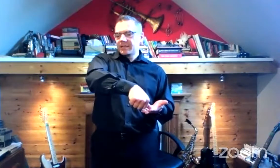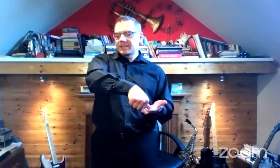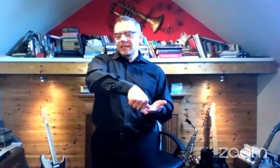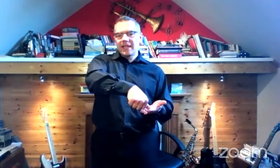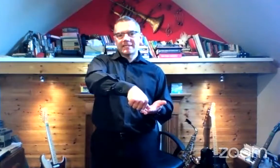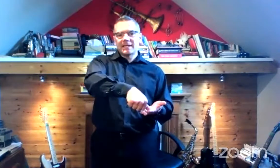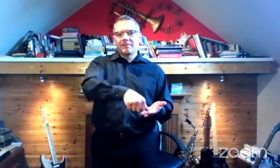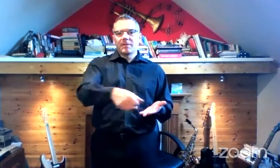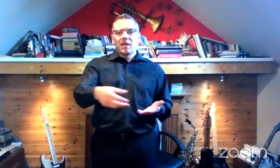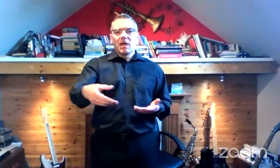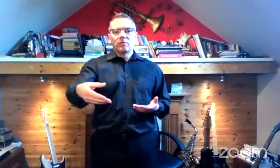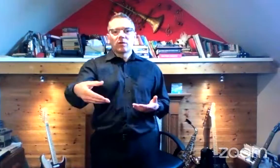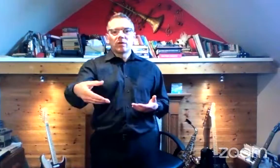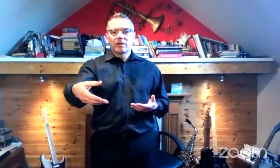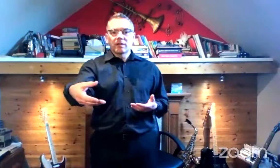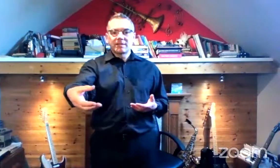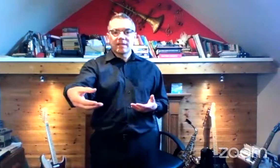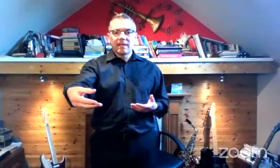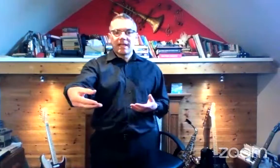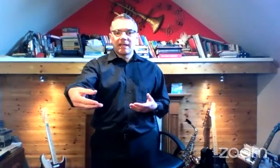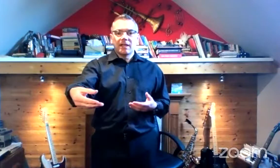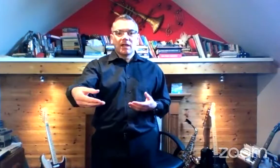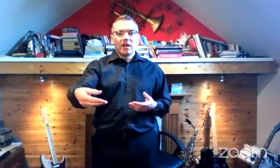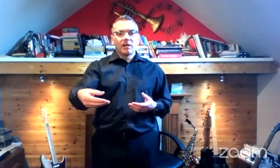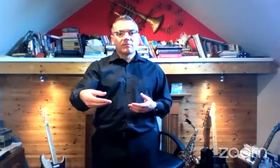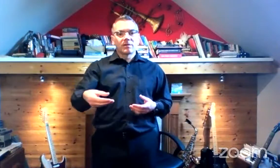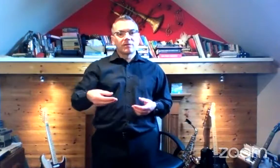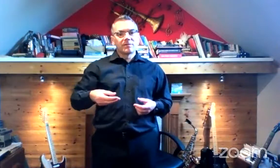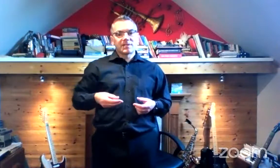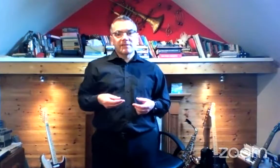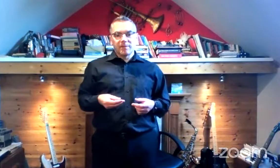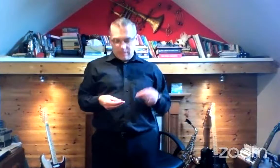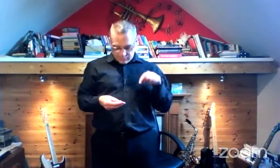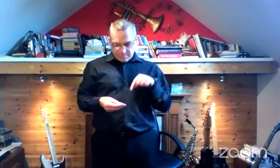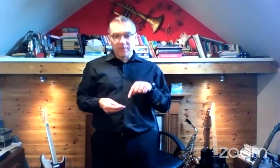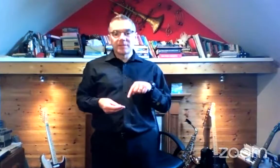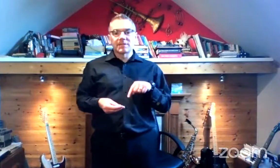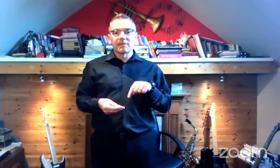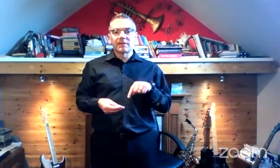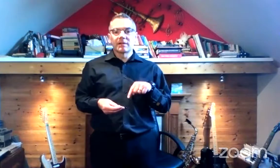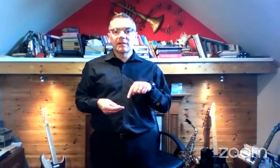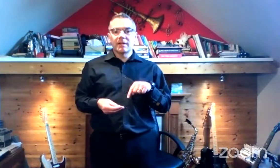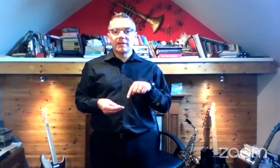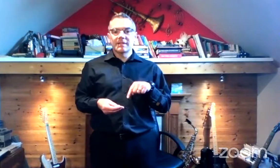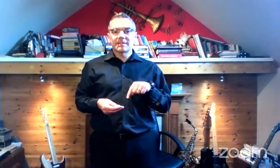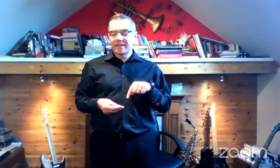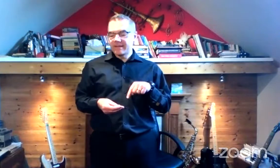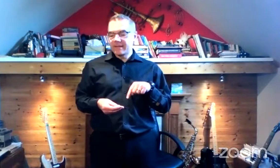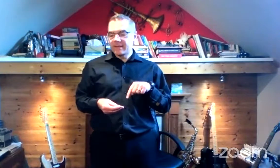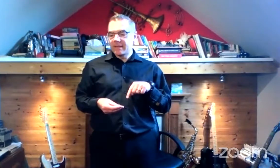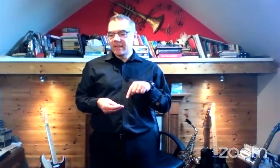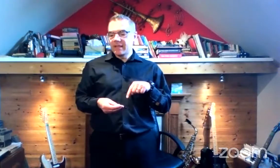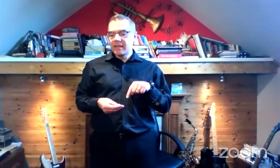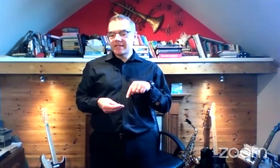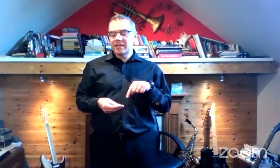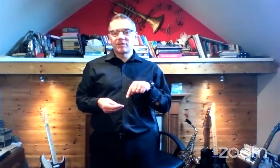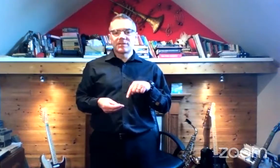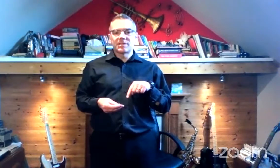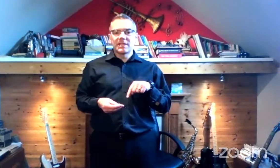There's letter, and we're going to take the letter, and we're going to receive it. Then we're going to point to it. There it is. A letter